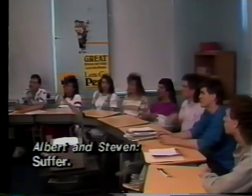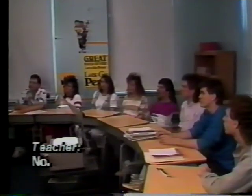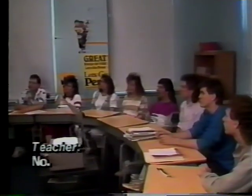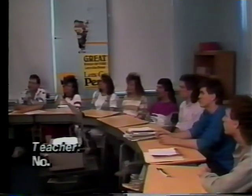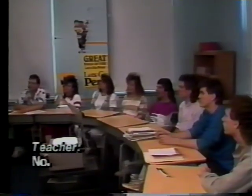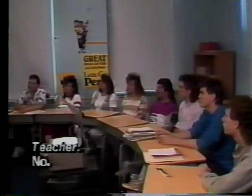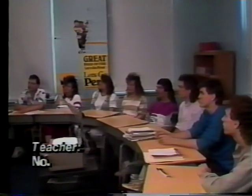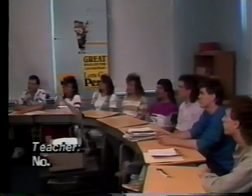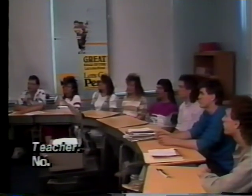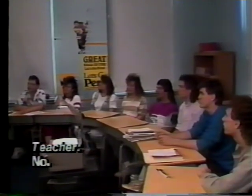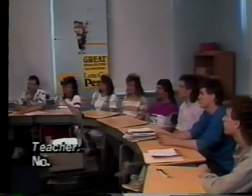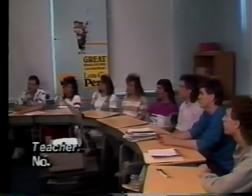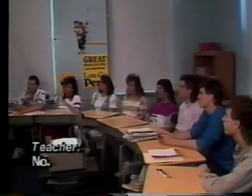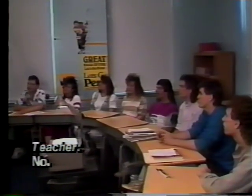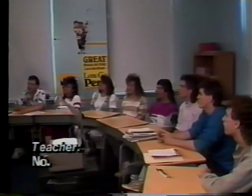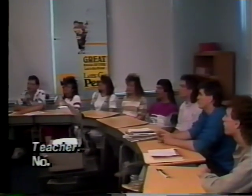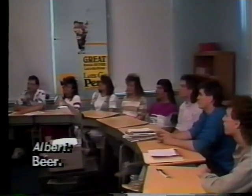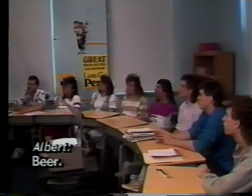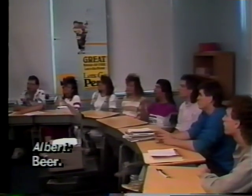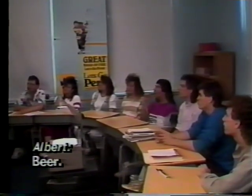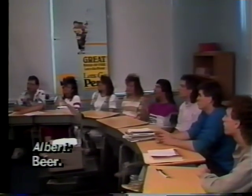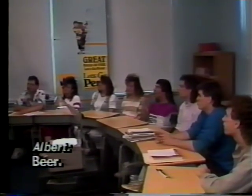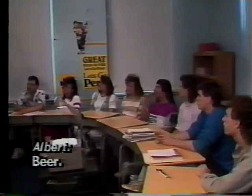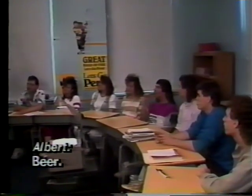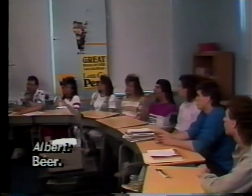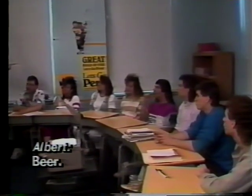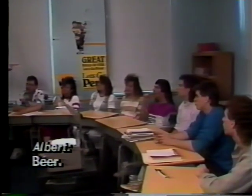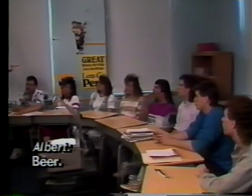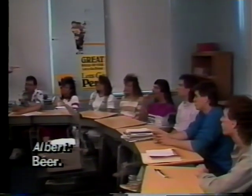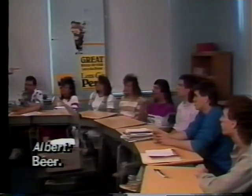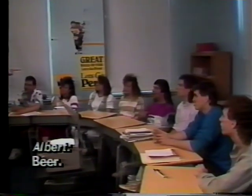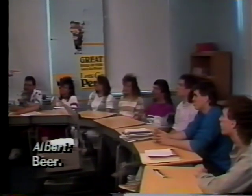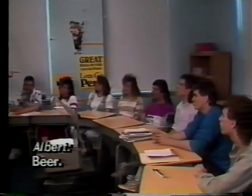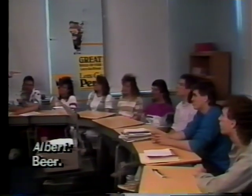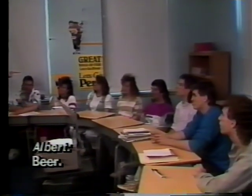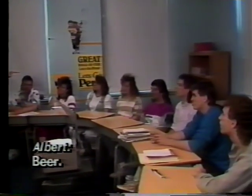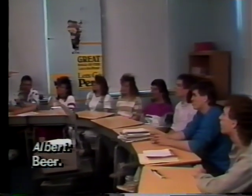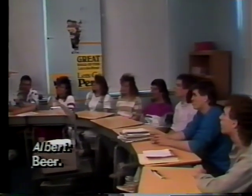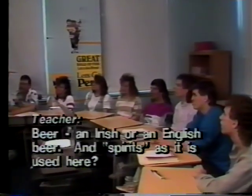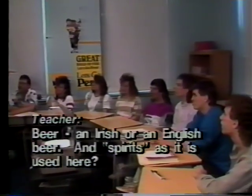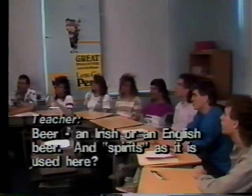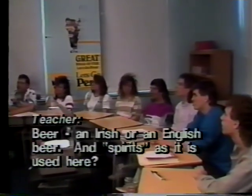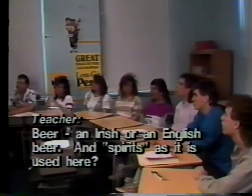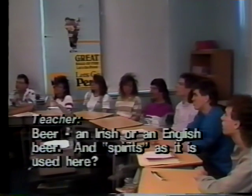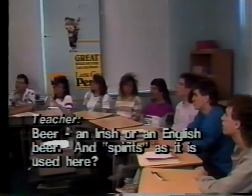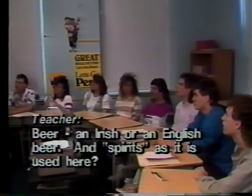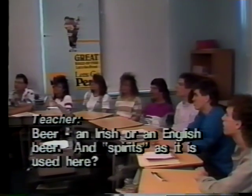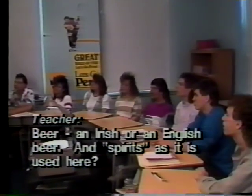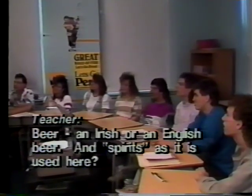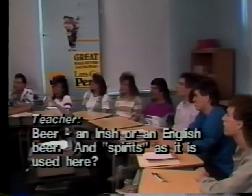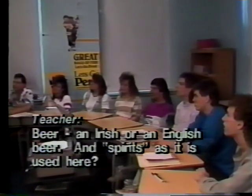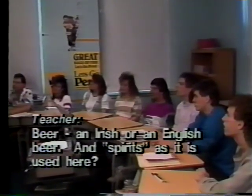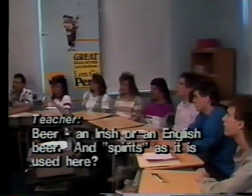No. How did I? Beer. Yeah. Okay. It's like an